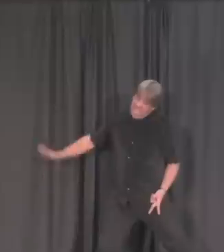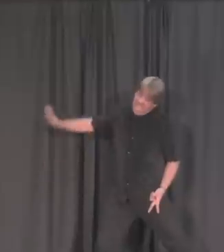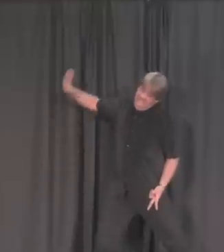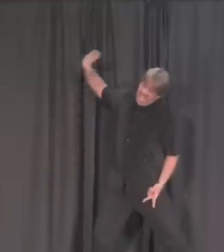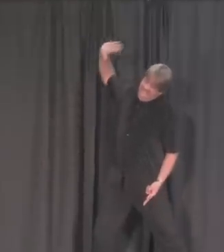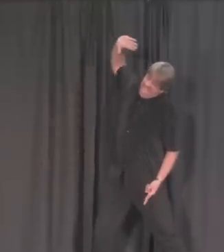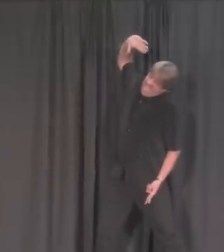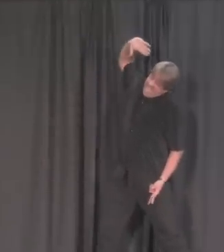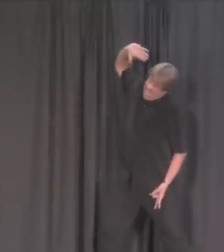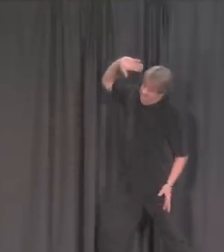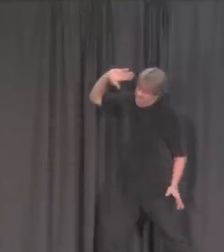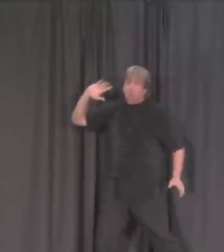Mother, father, this!